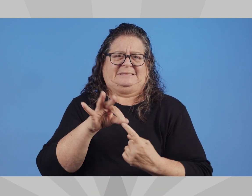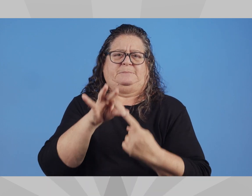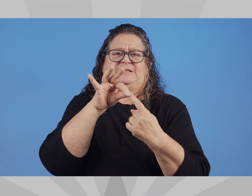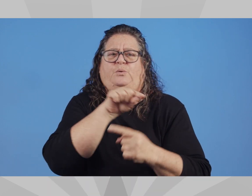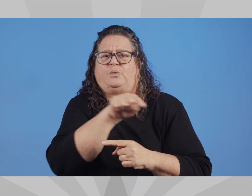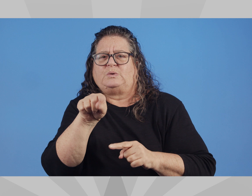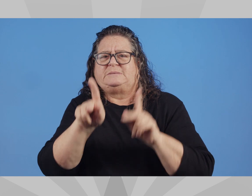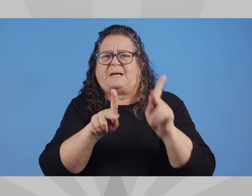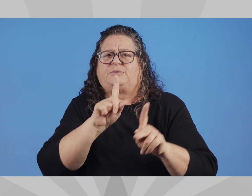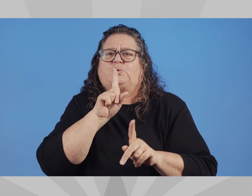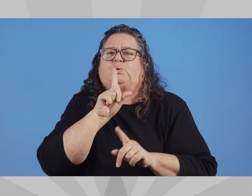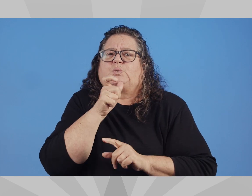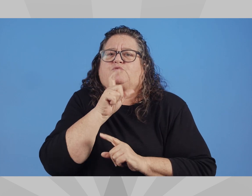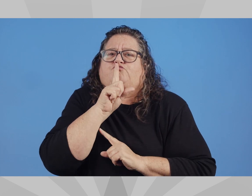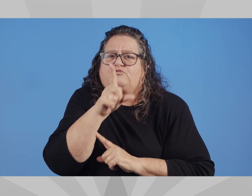need.